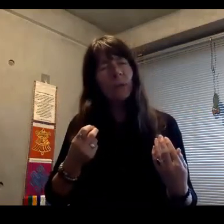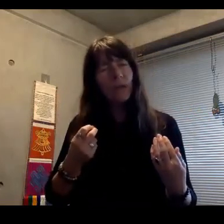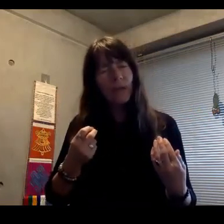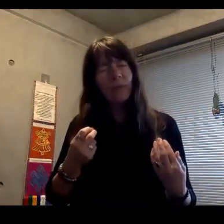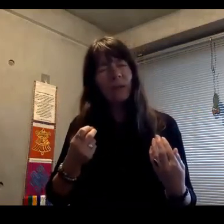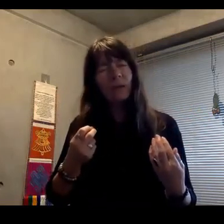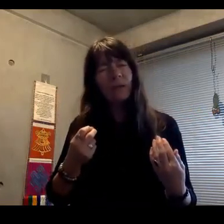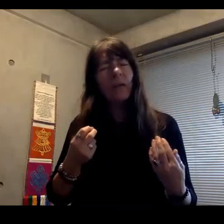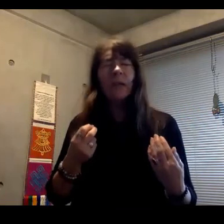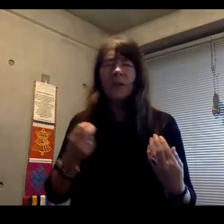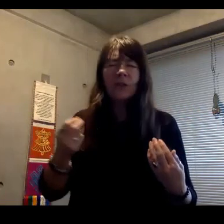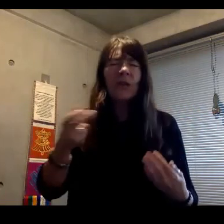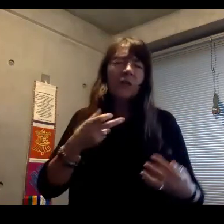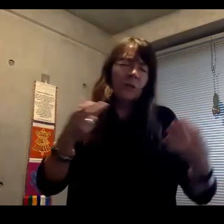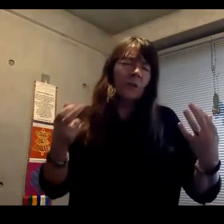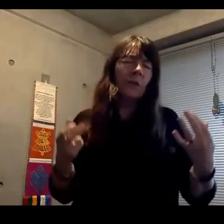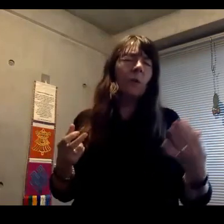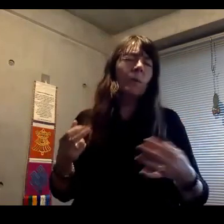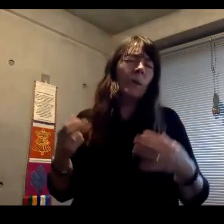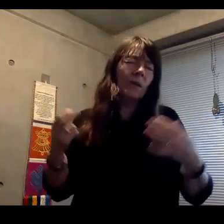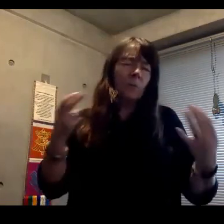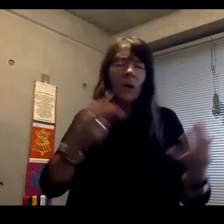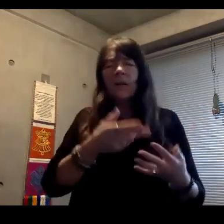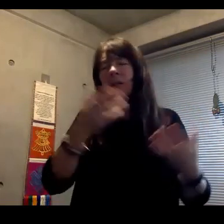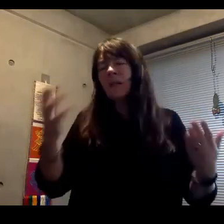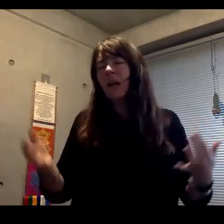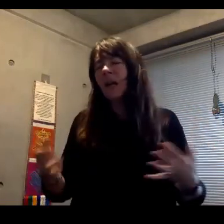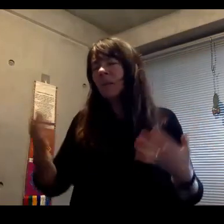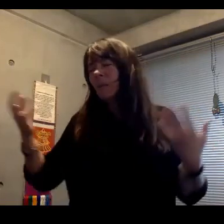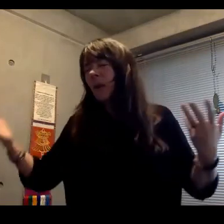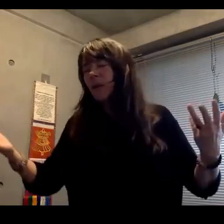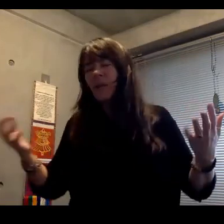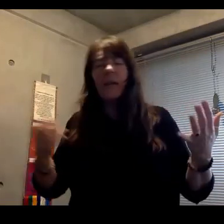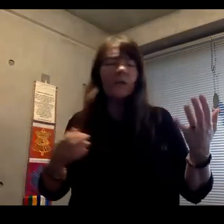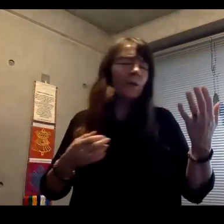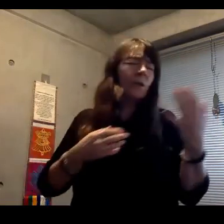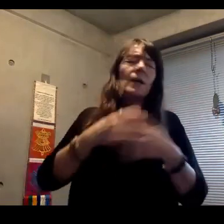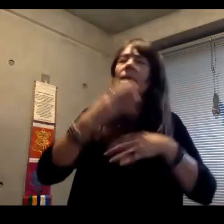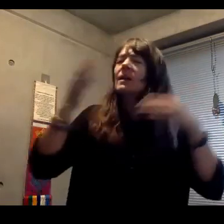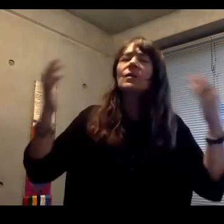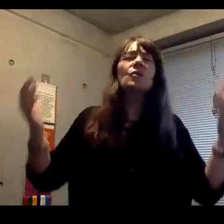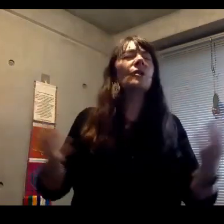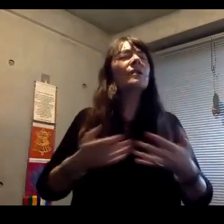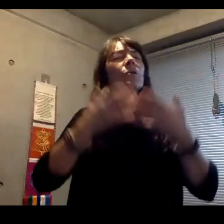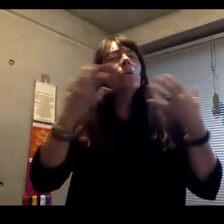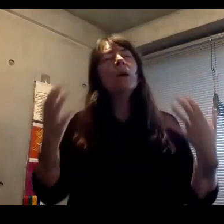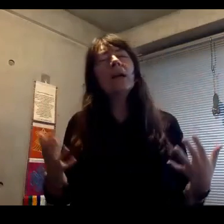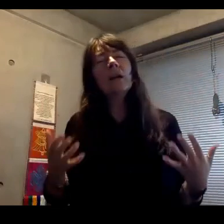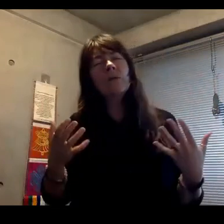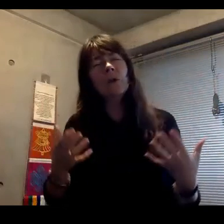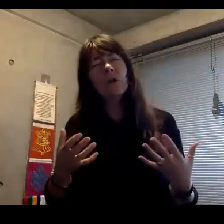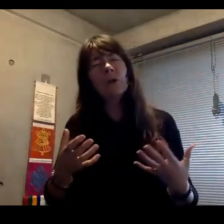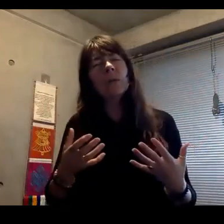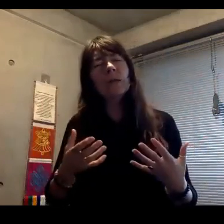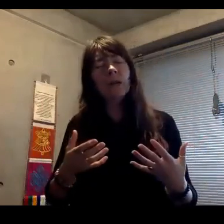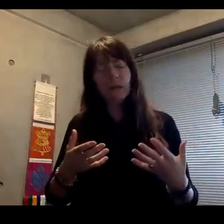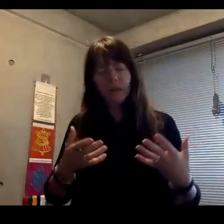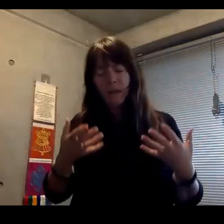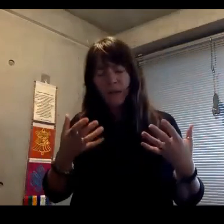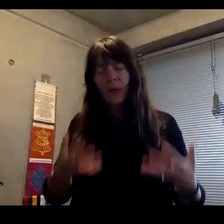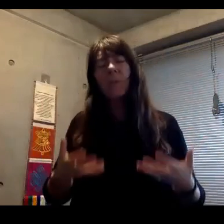of human life there. It just changes. So they will oppress one this time, someone else later. It's just the way of your